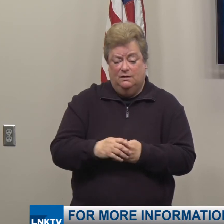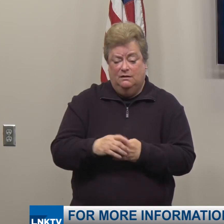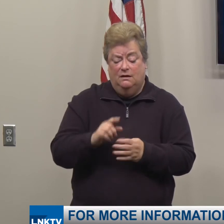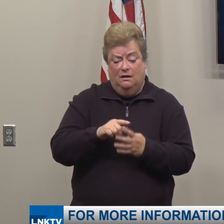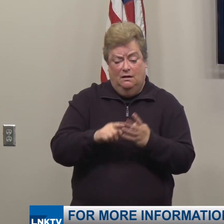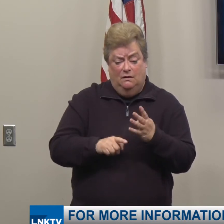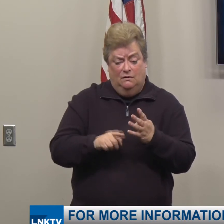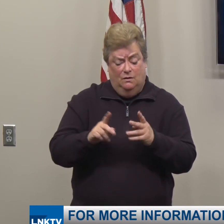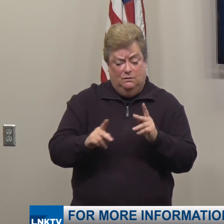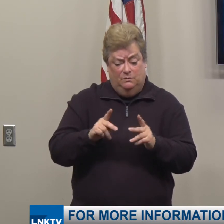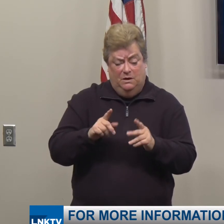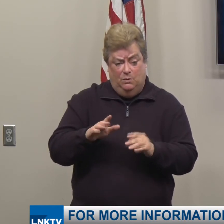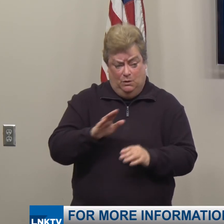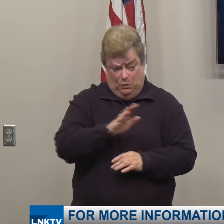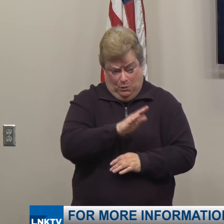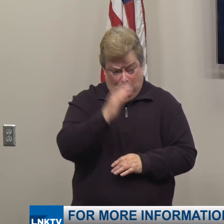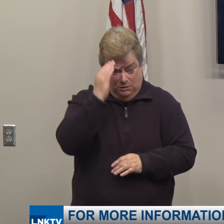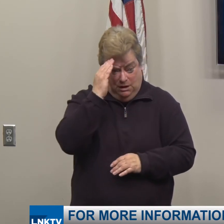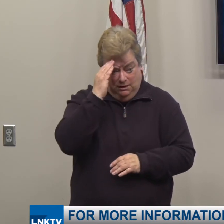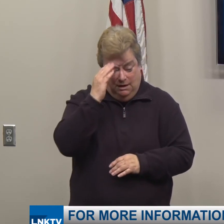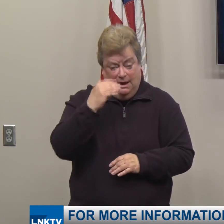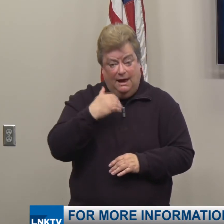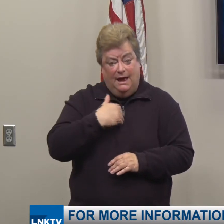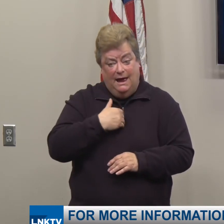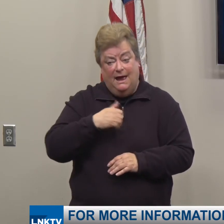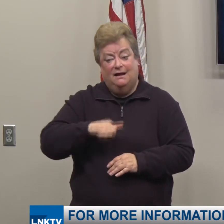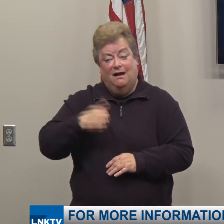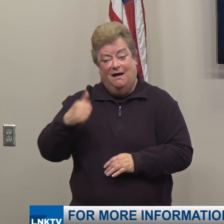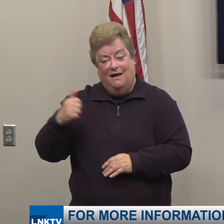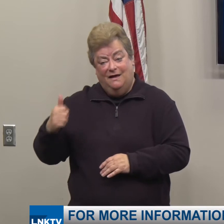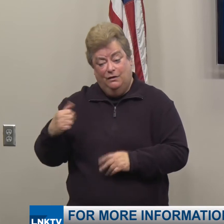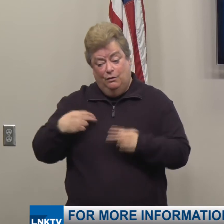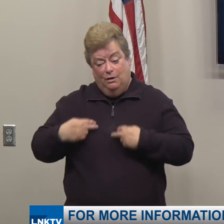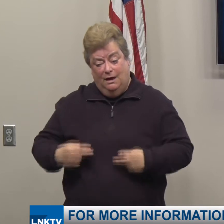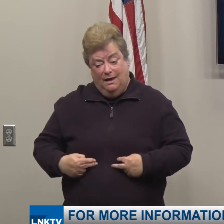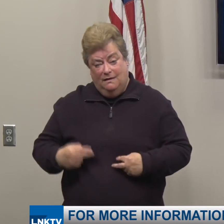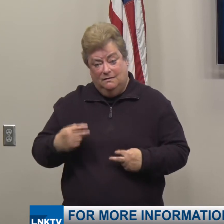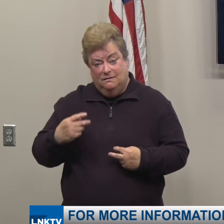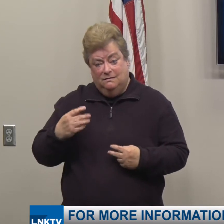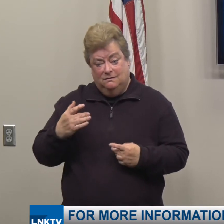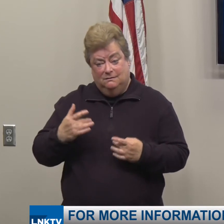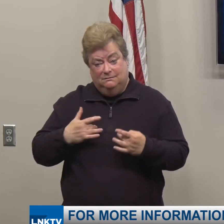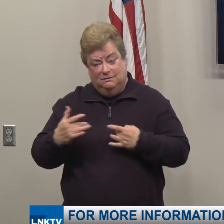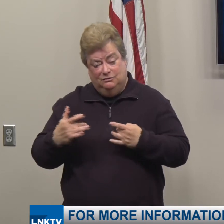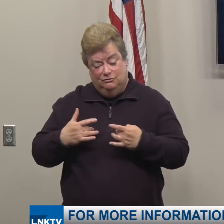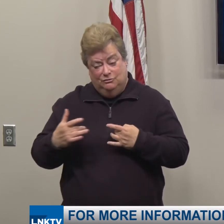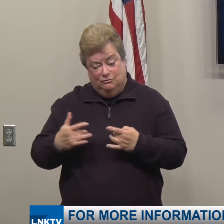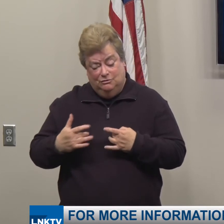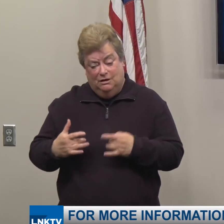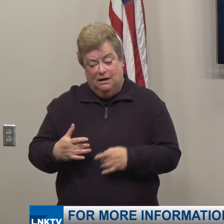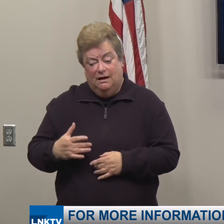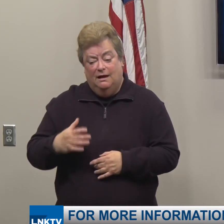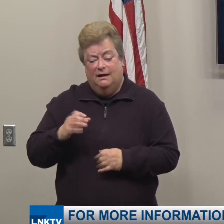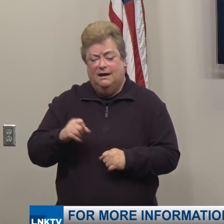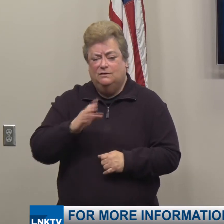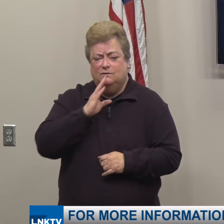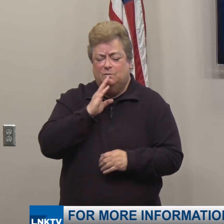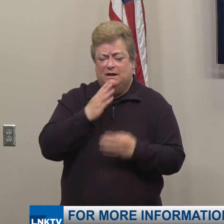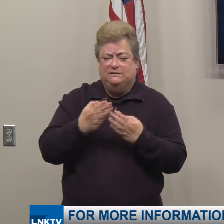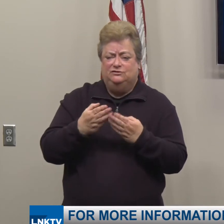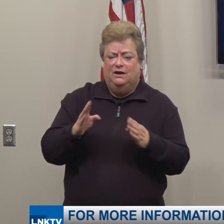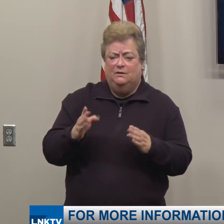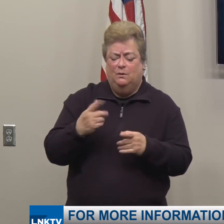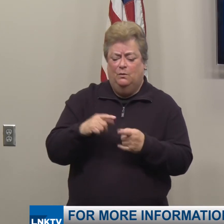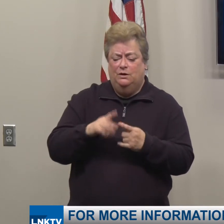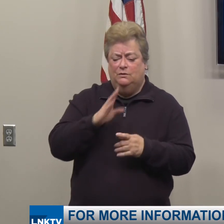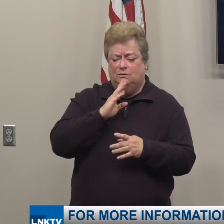folks, to your knowledge, had underlying health conditions, or and can you speak to just generally when you're